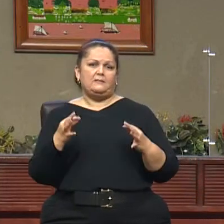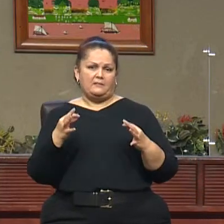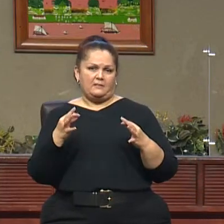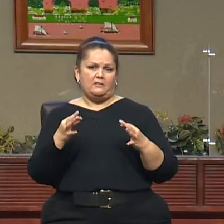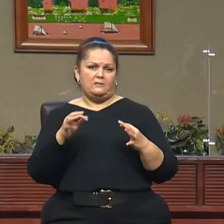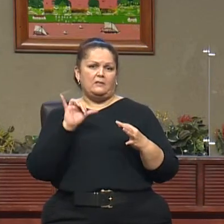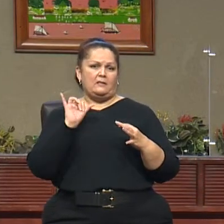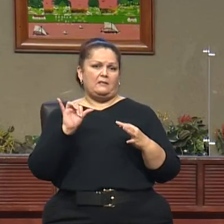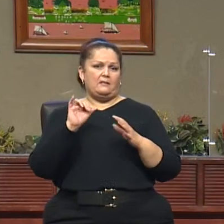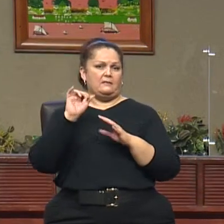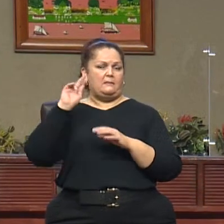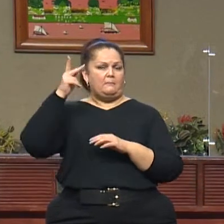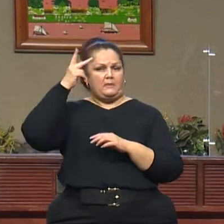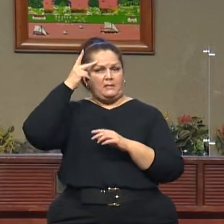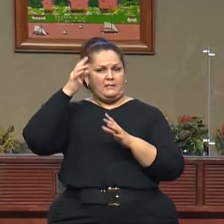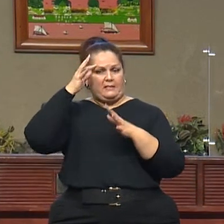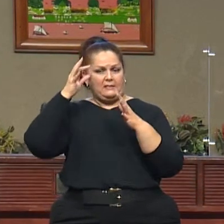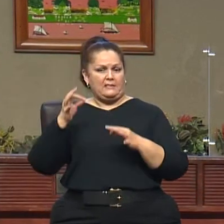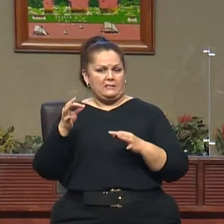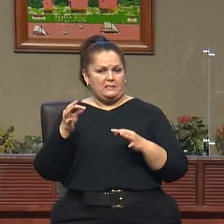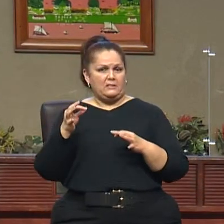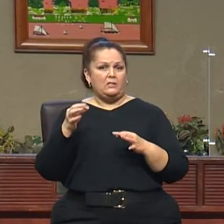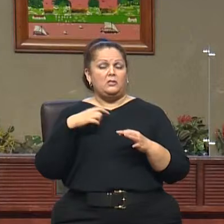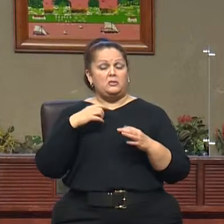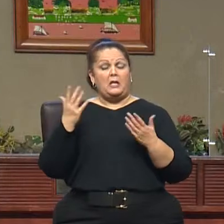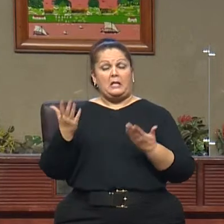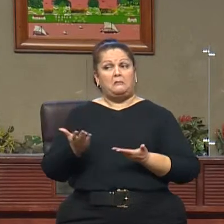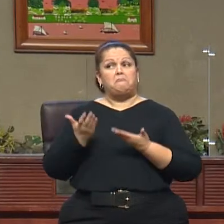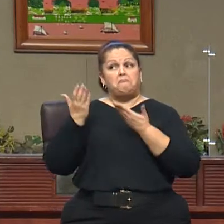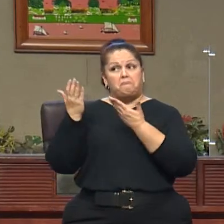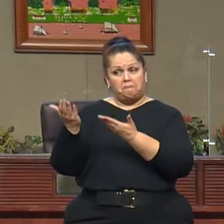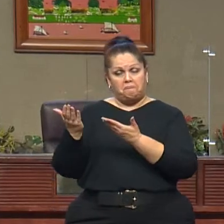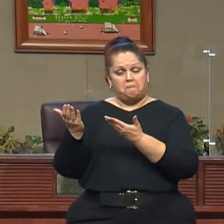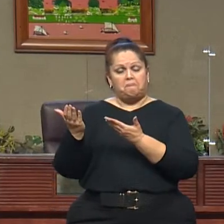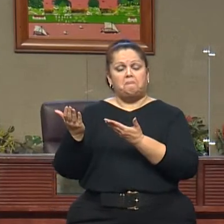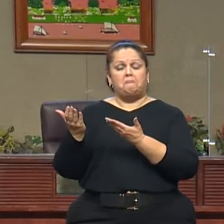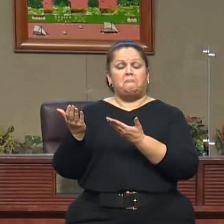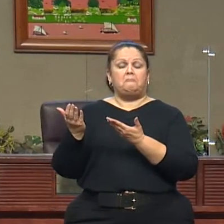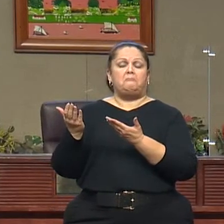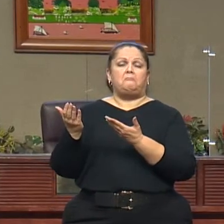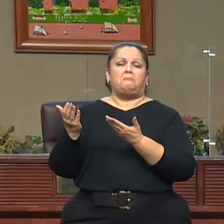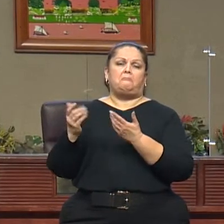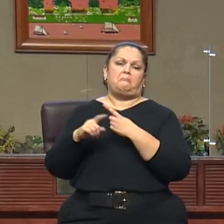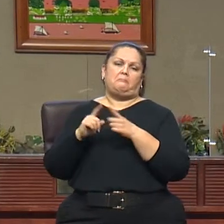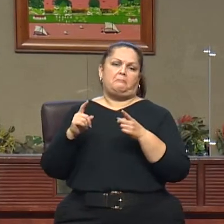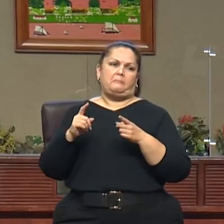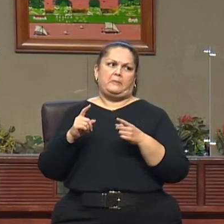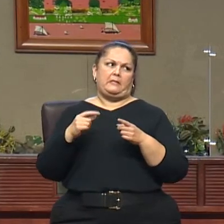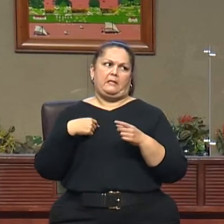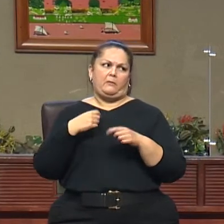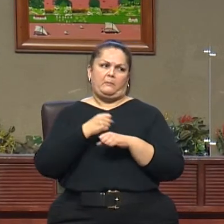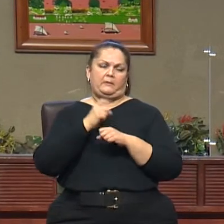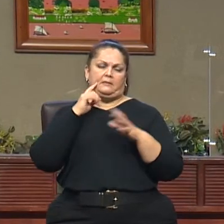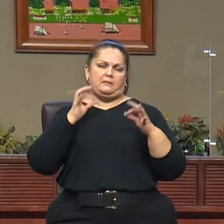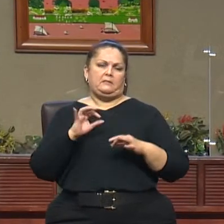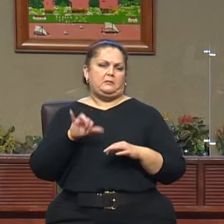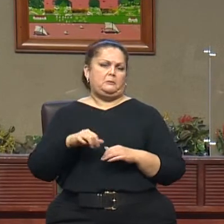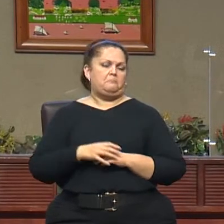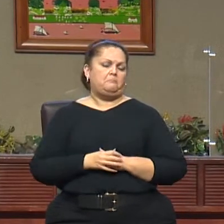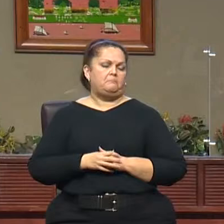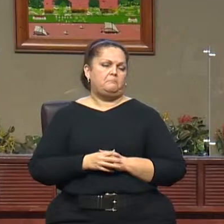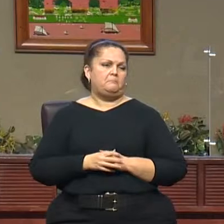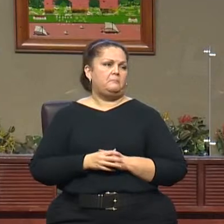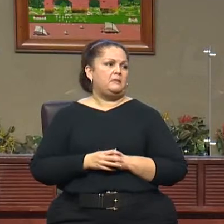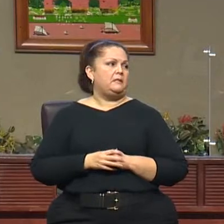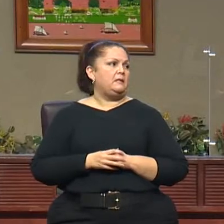a political decision. I will advise the political forces as a public health official, but I would not be making that decision. Okay, thank you.